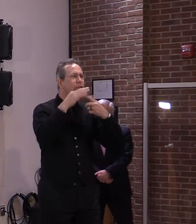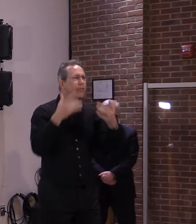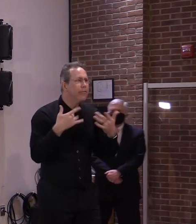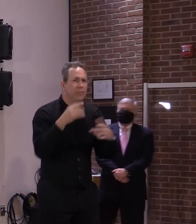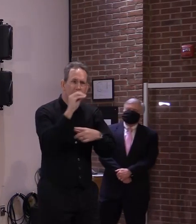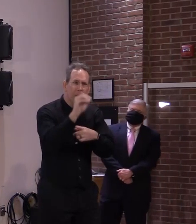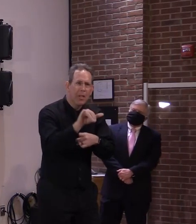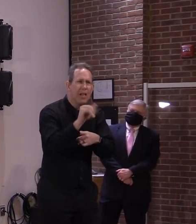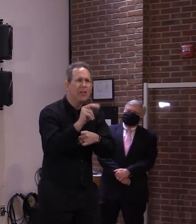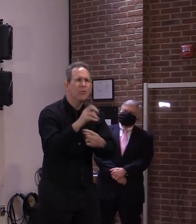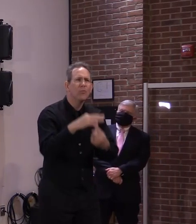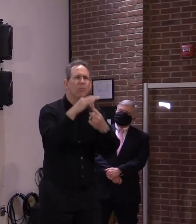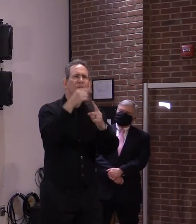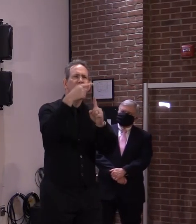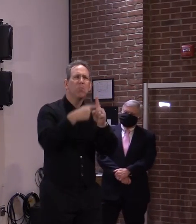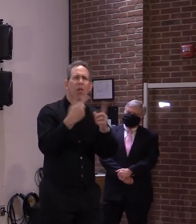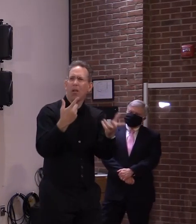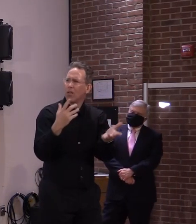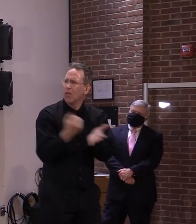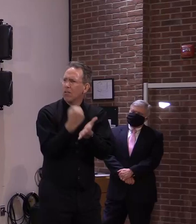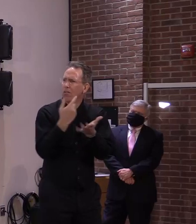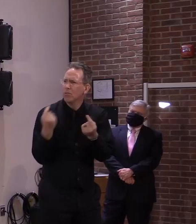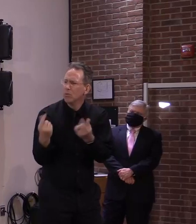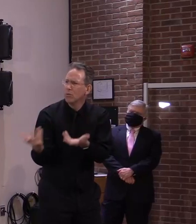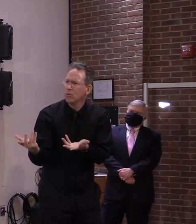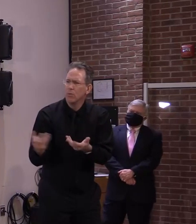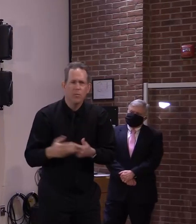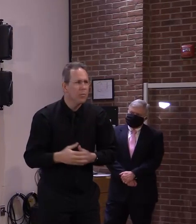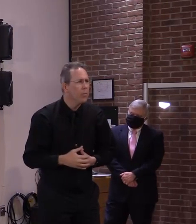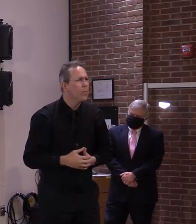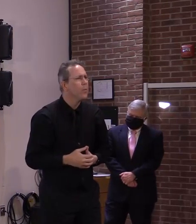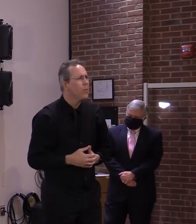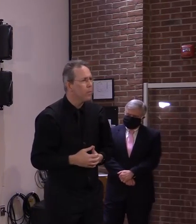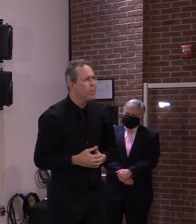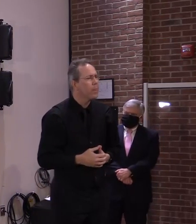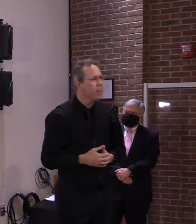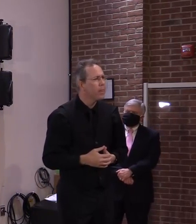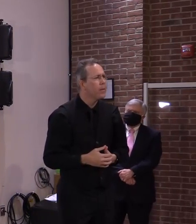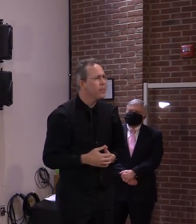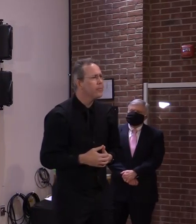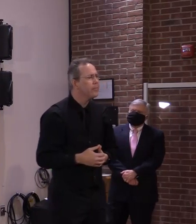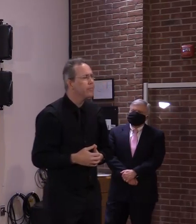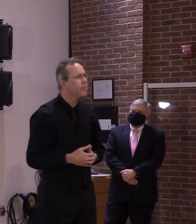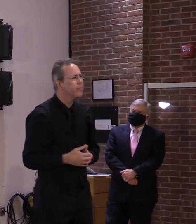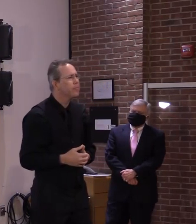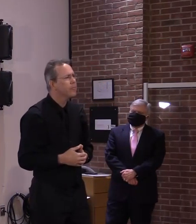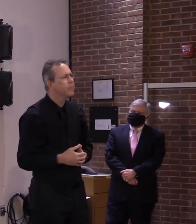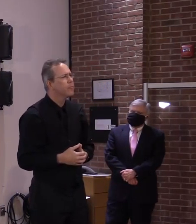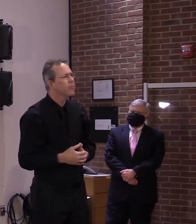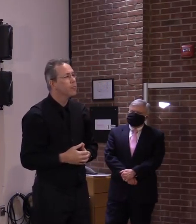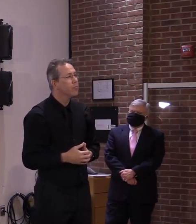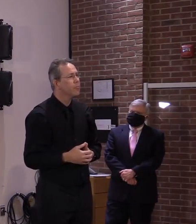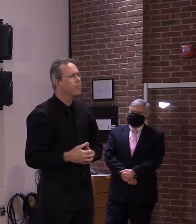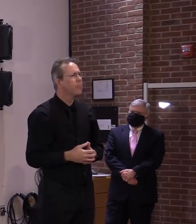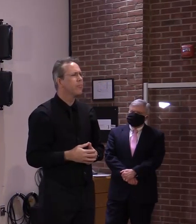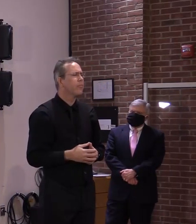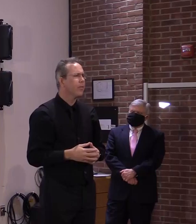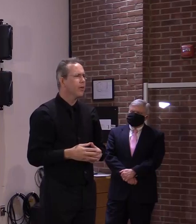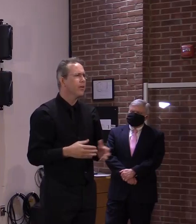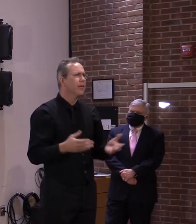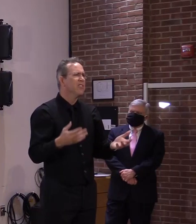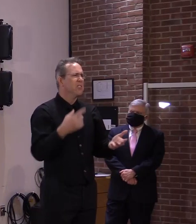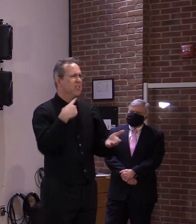Yeah, I can go into more detail when I present the blueprint, which we'll be doing within the week,